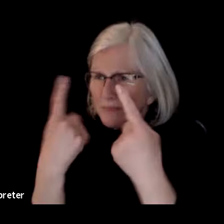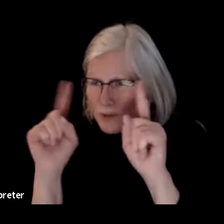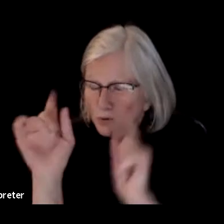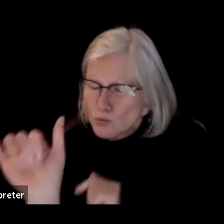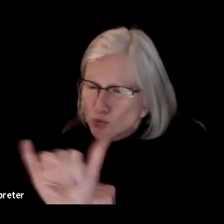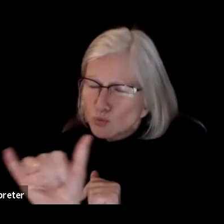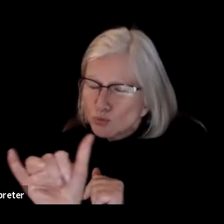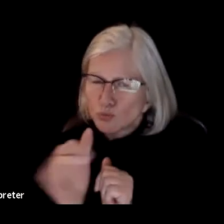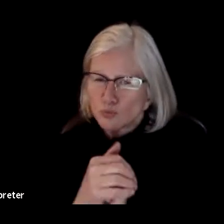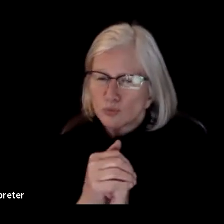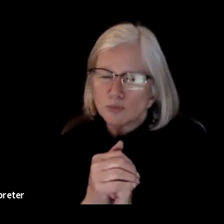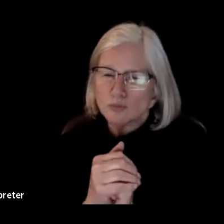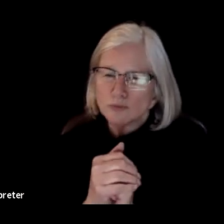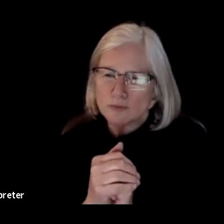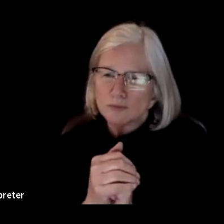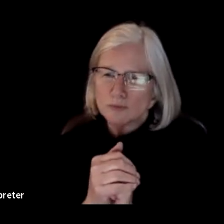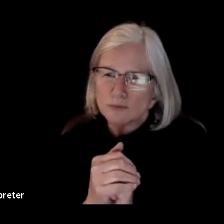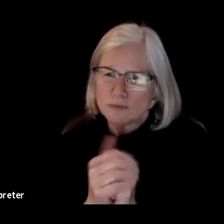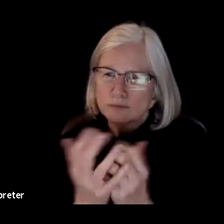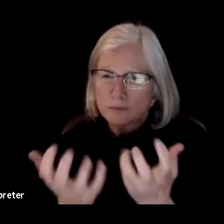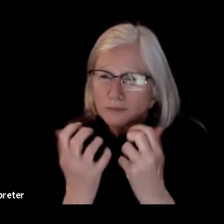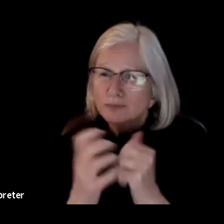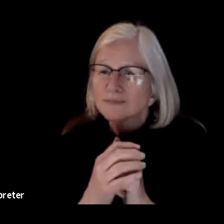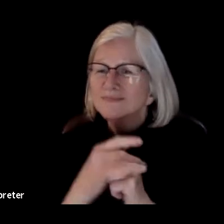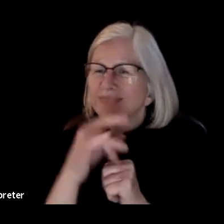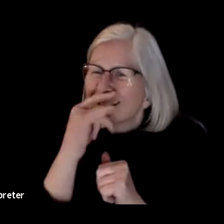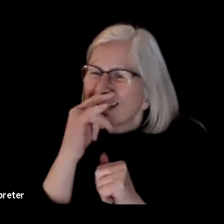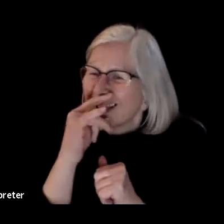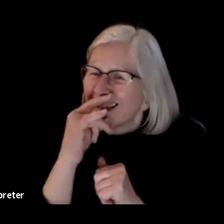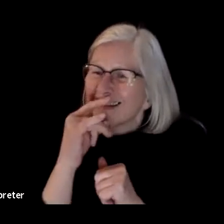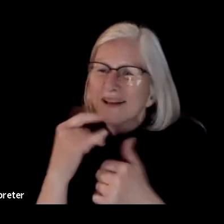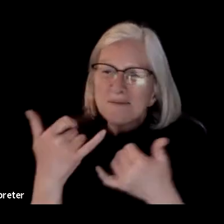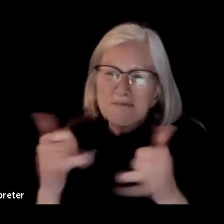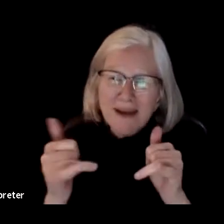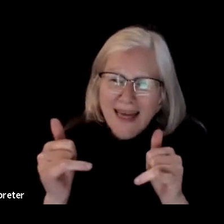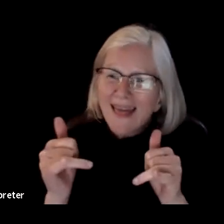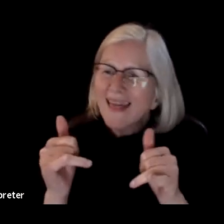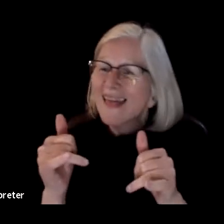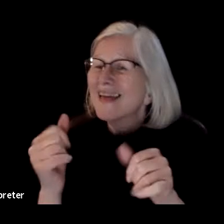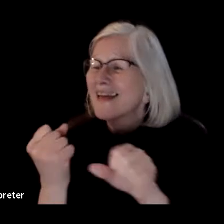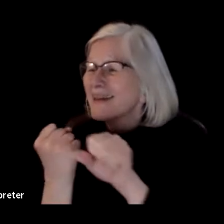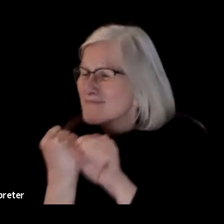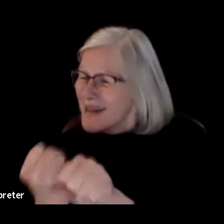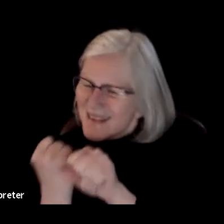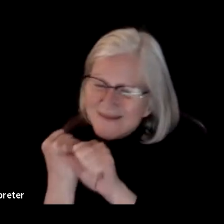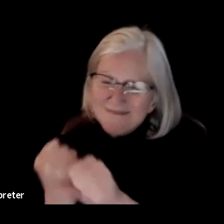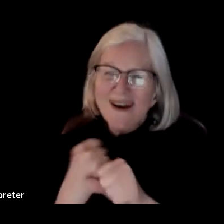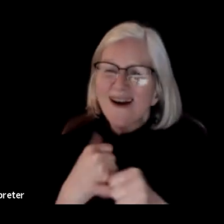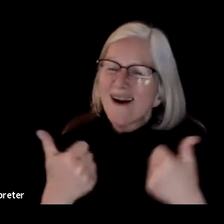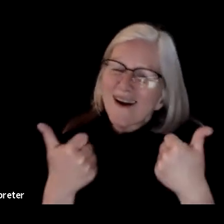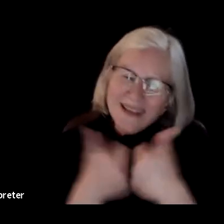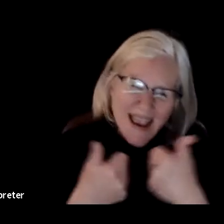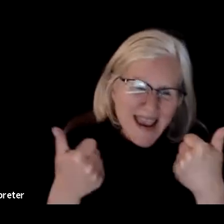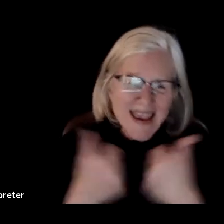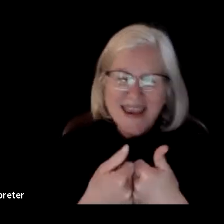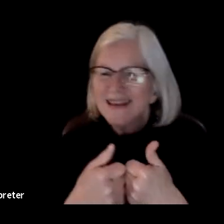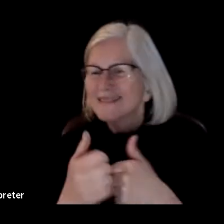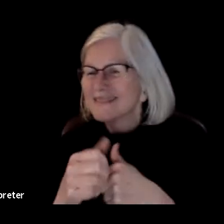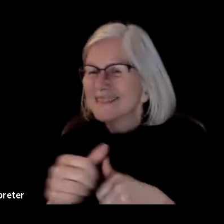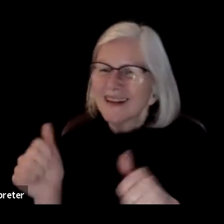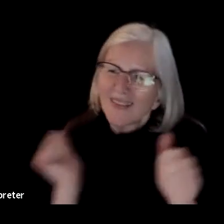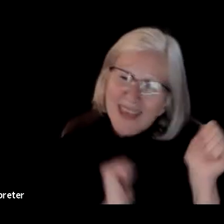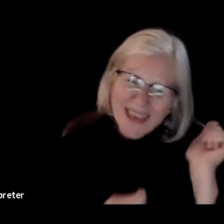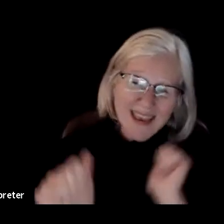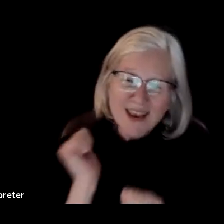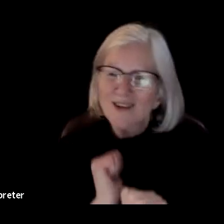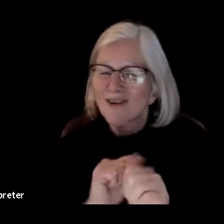let kids play softball and chess, act in the school play, and participate in the debate team. We can do